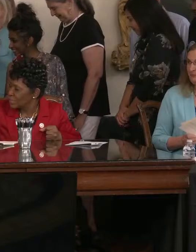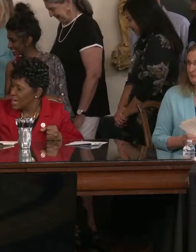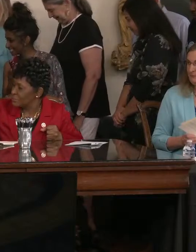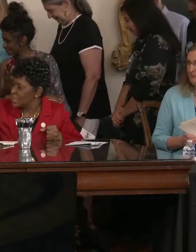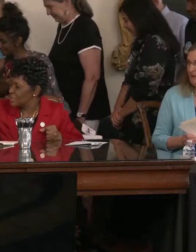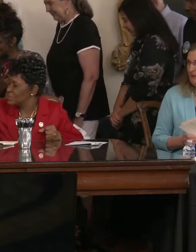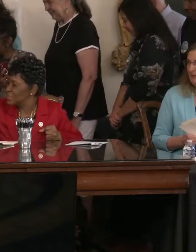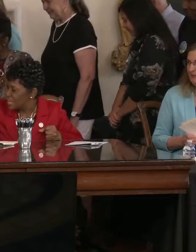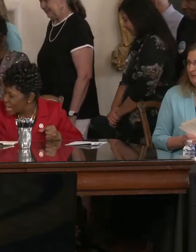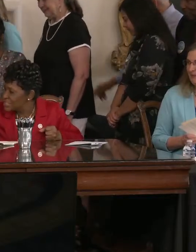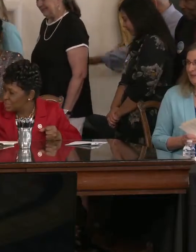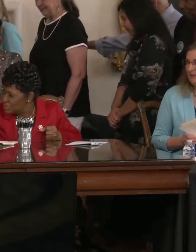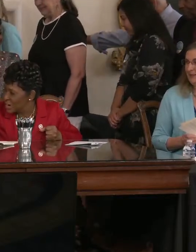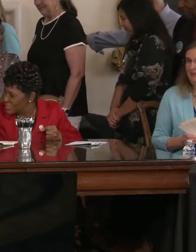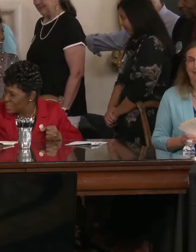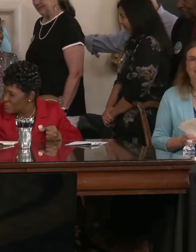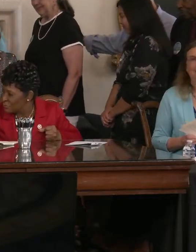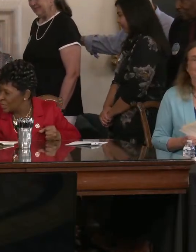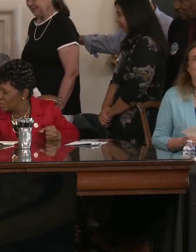Hold on.